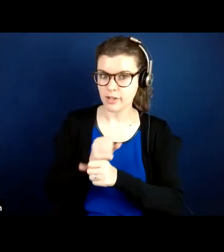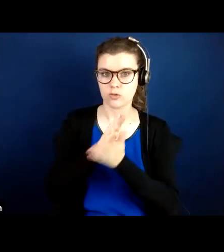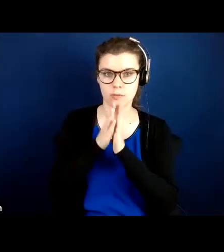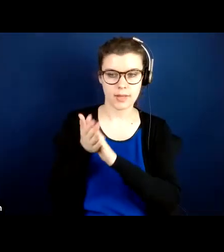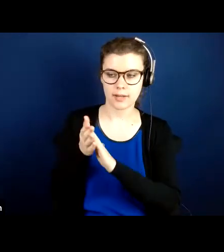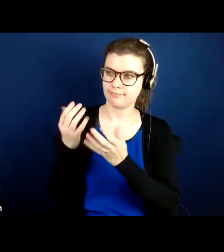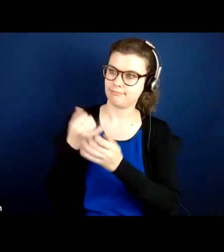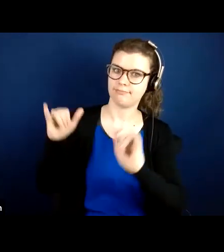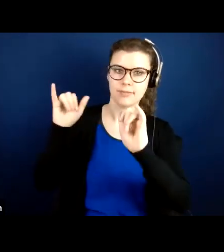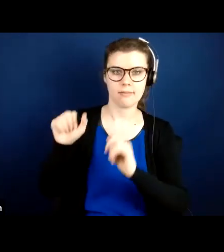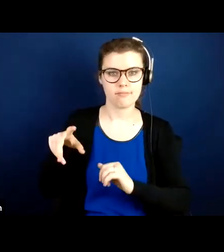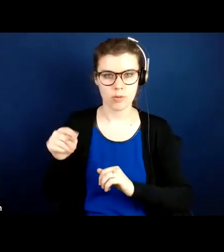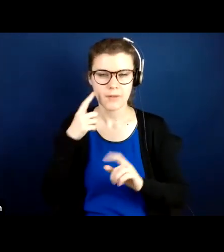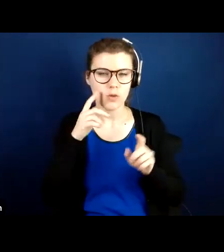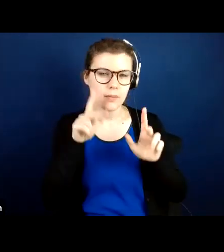and for somebody with